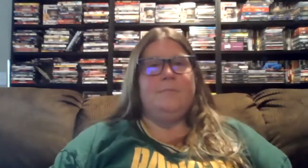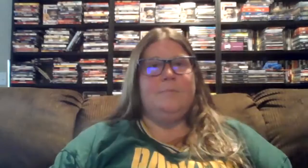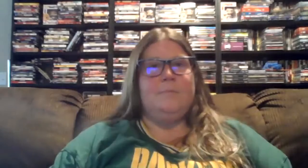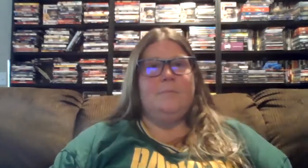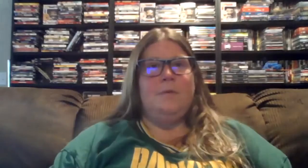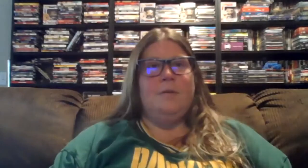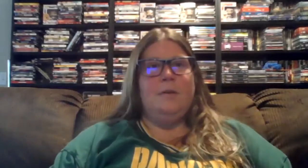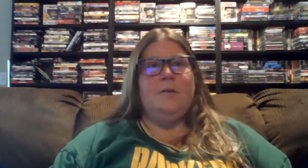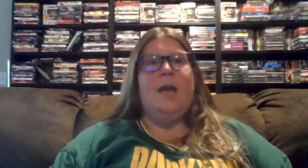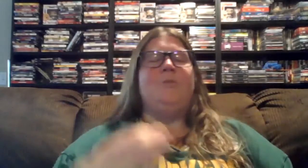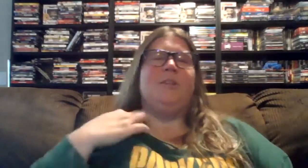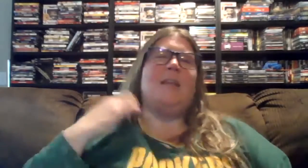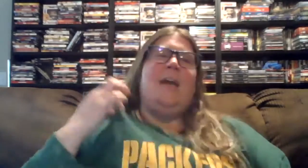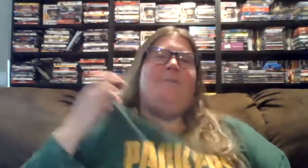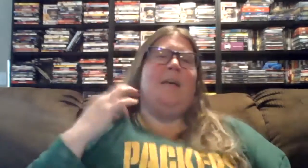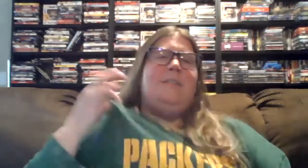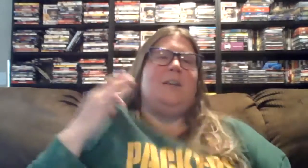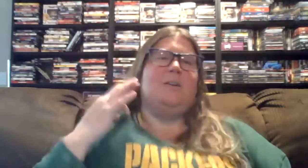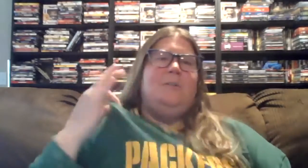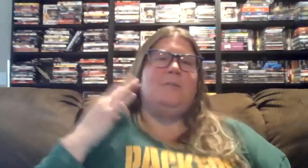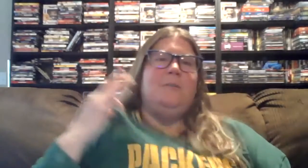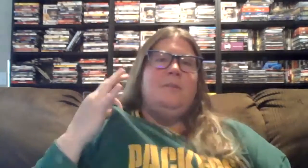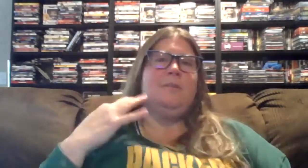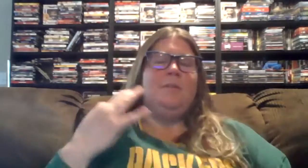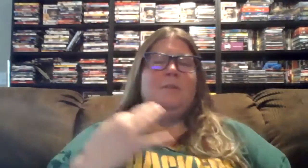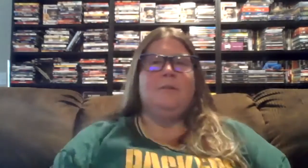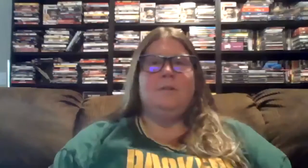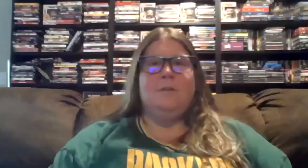Right there. Yep, just like that. Volunteer. Mm-hmm.